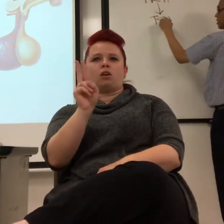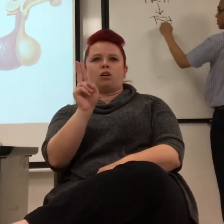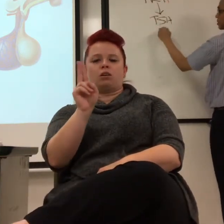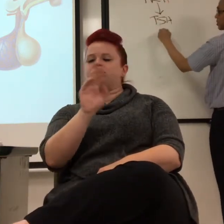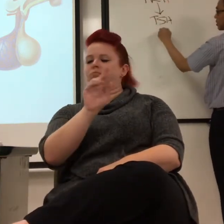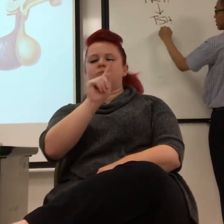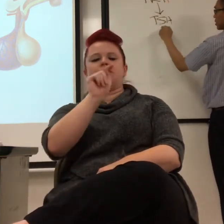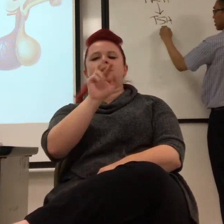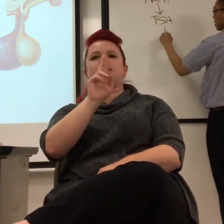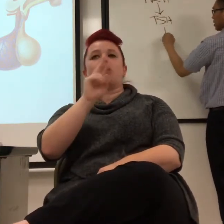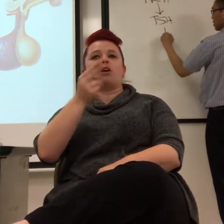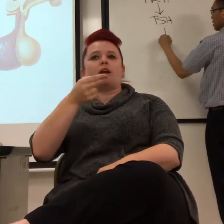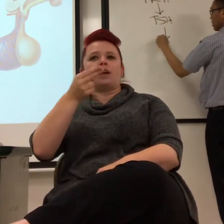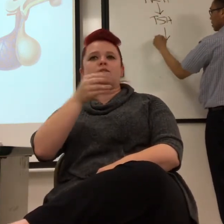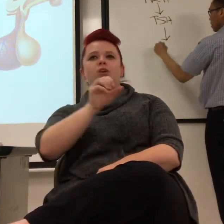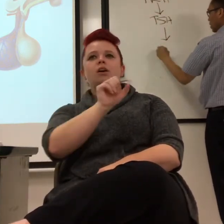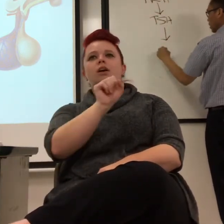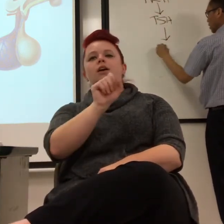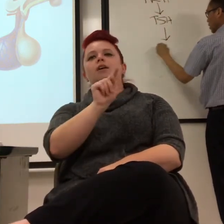TSH,